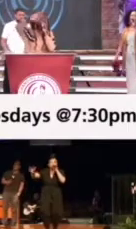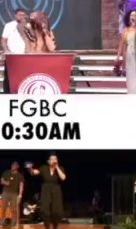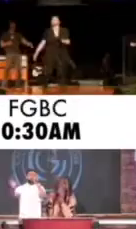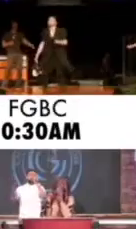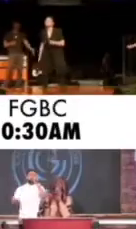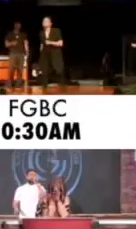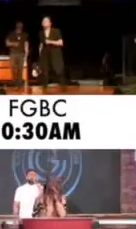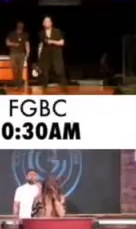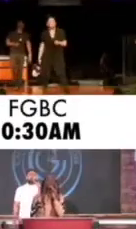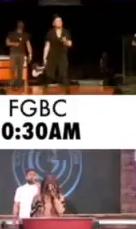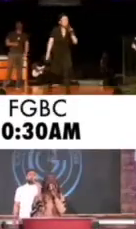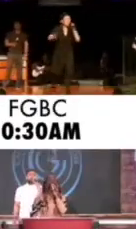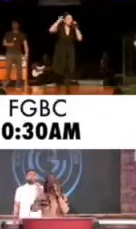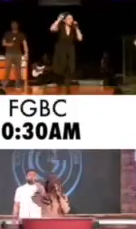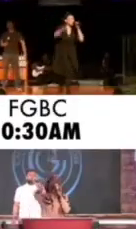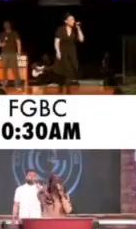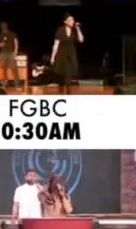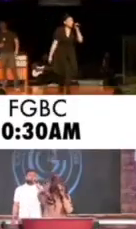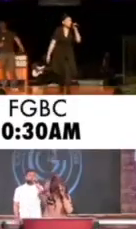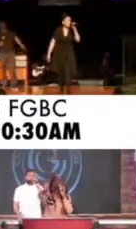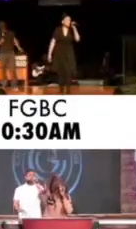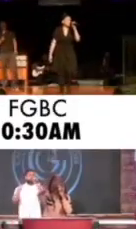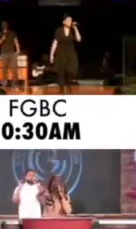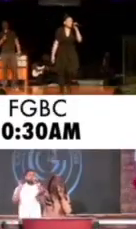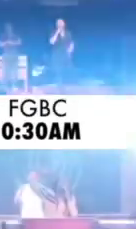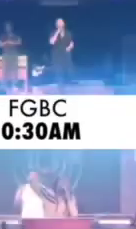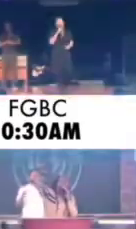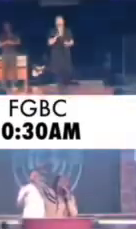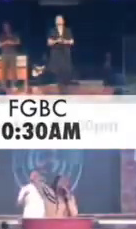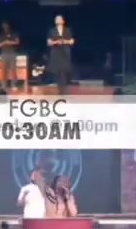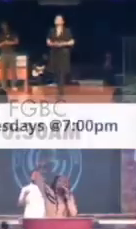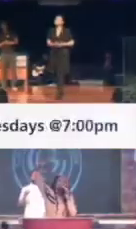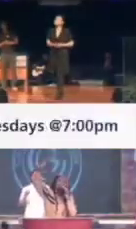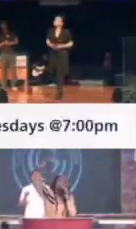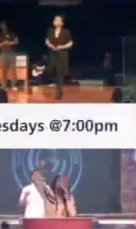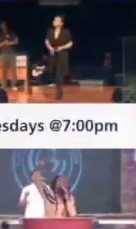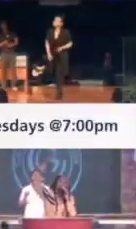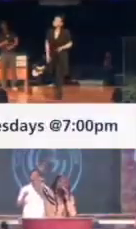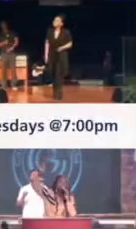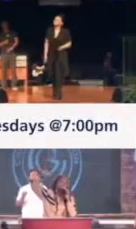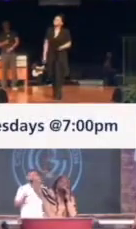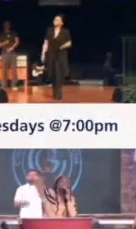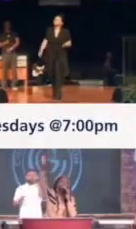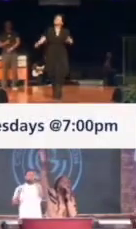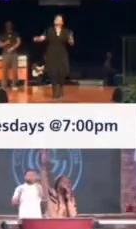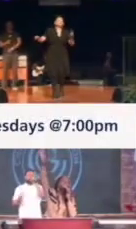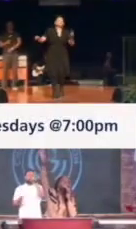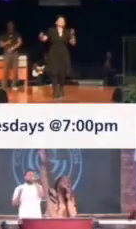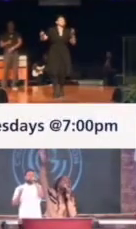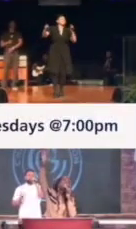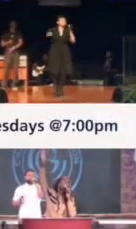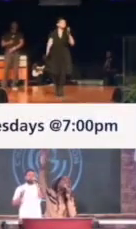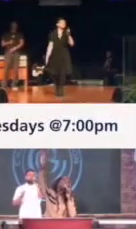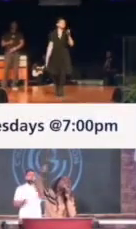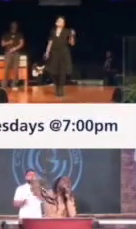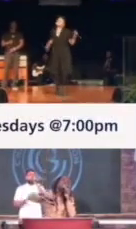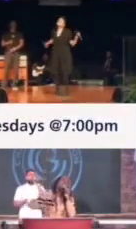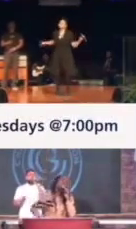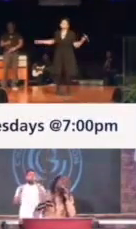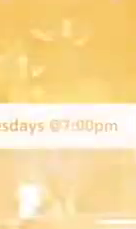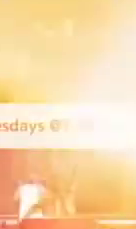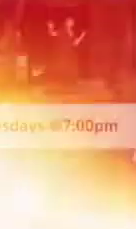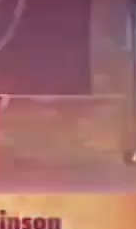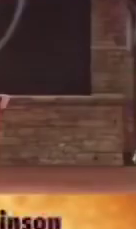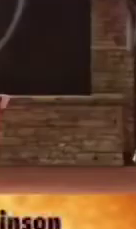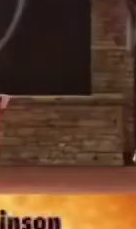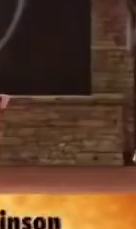from Atlanta and from Greater St. Stephen, Sundays at 10.30 a.m. and Wednesdays at 7 p.m. Central Time from New Orleans.